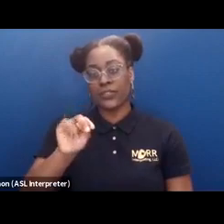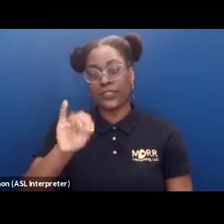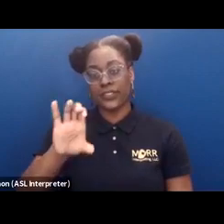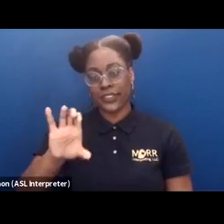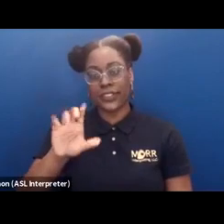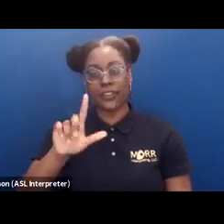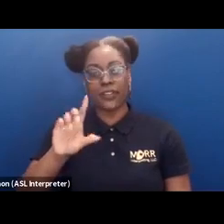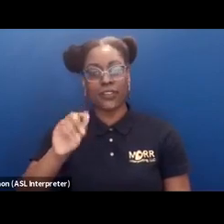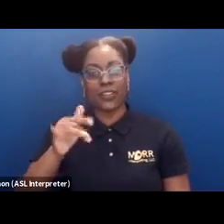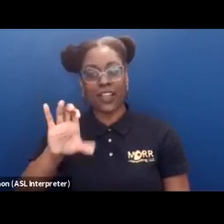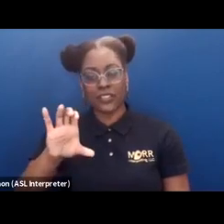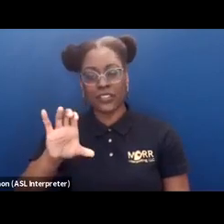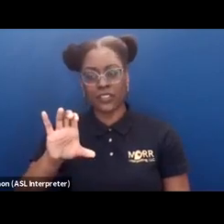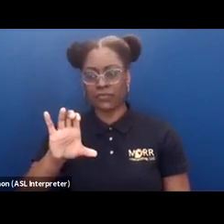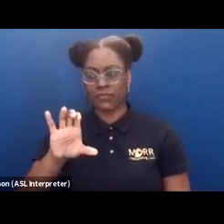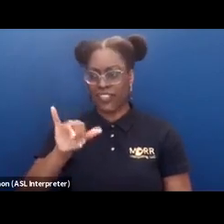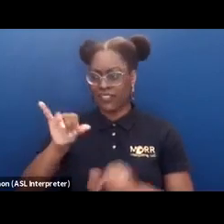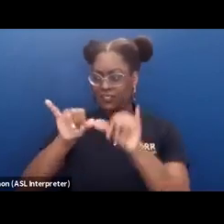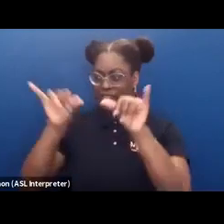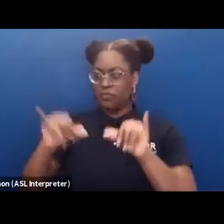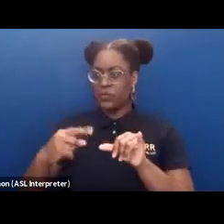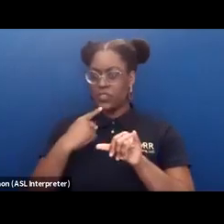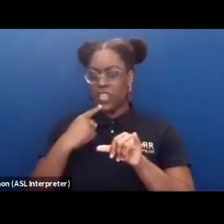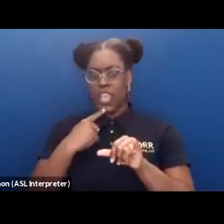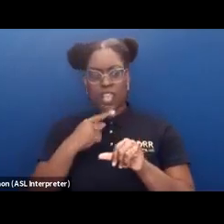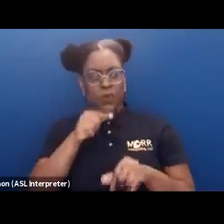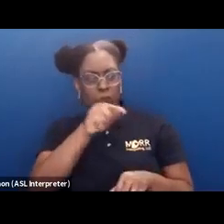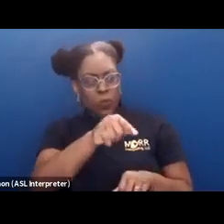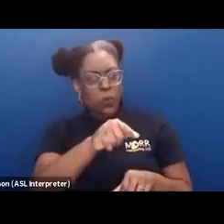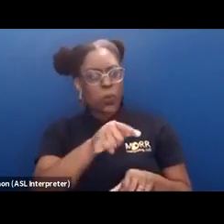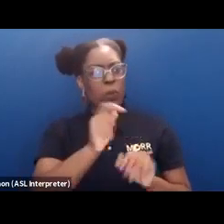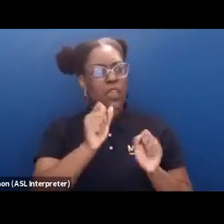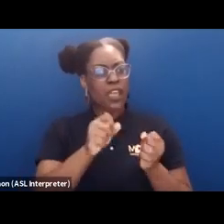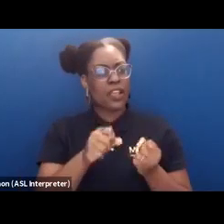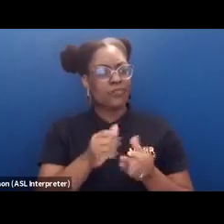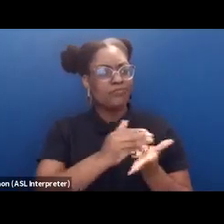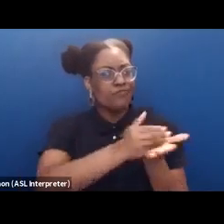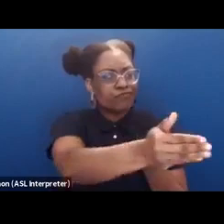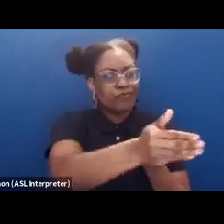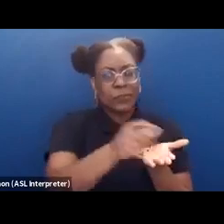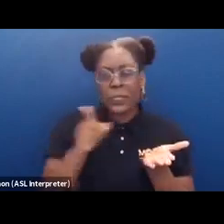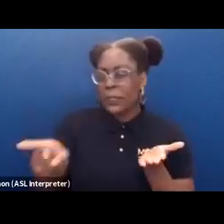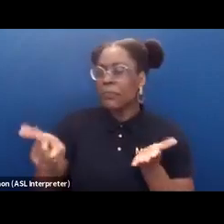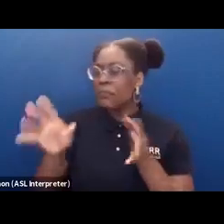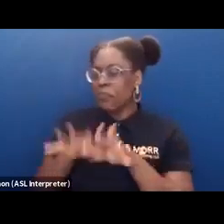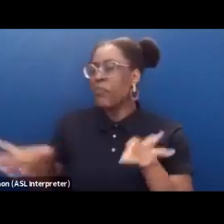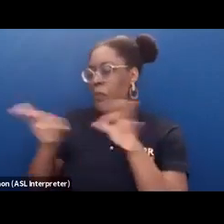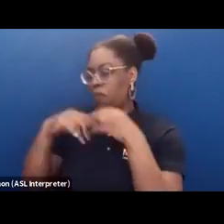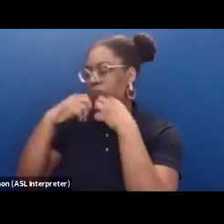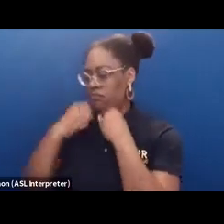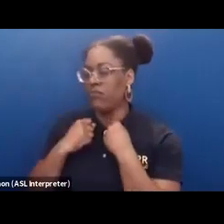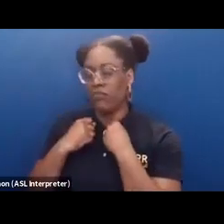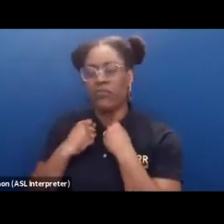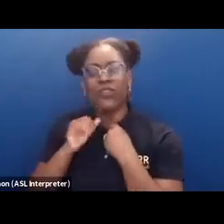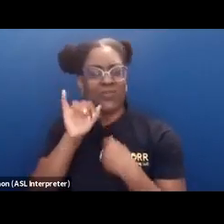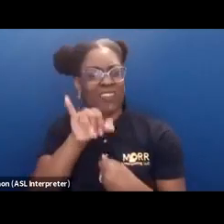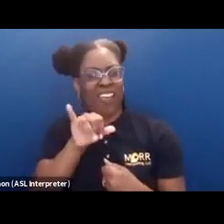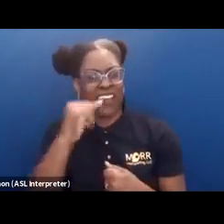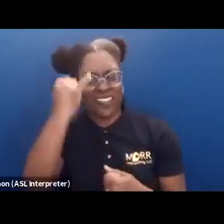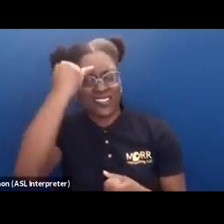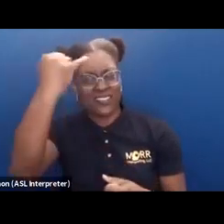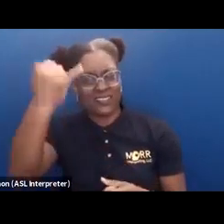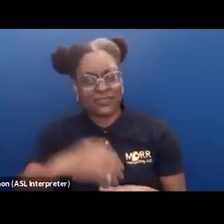are disposable and which are not. So it's more important for us when we talk about disability justice to also talk about